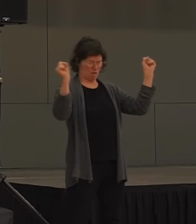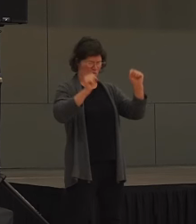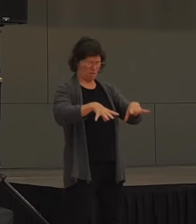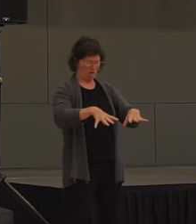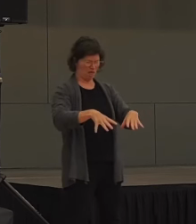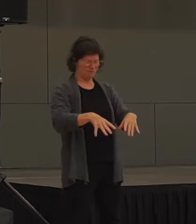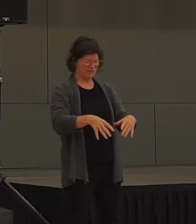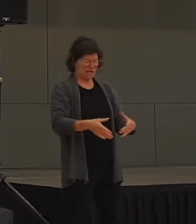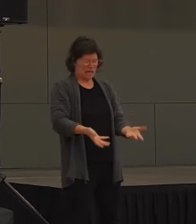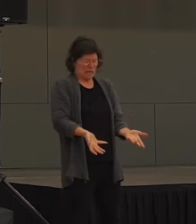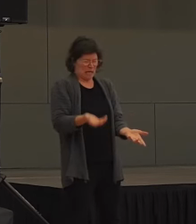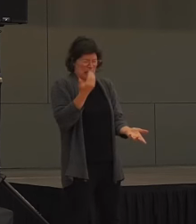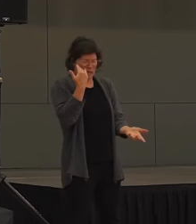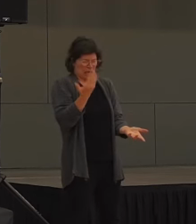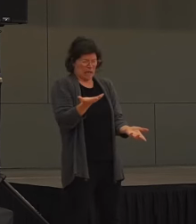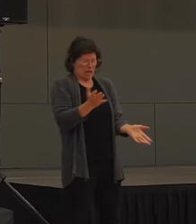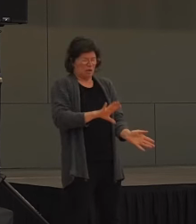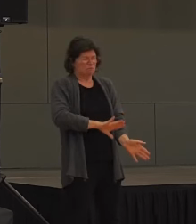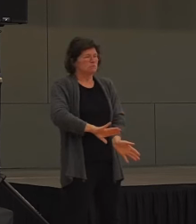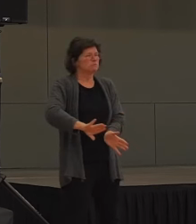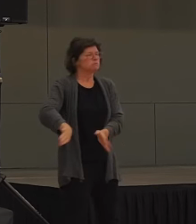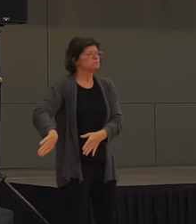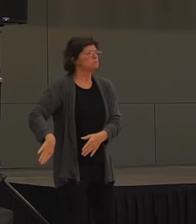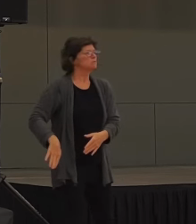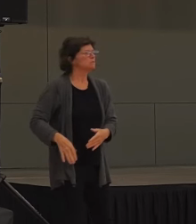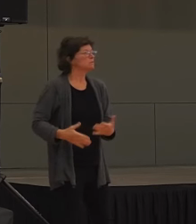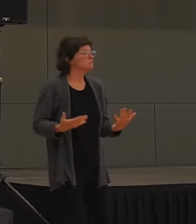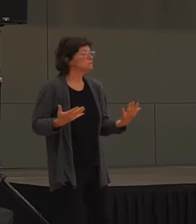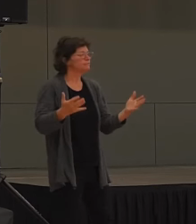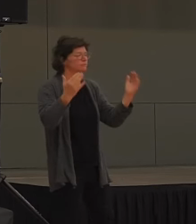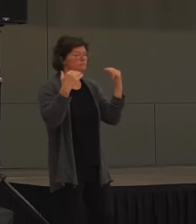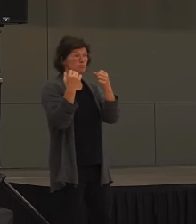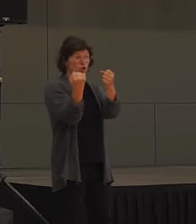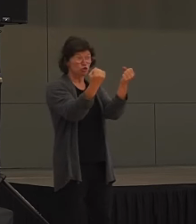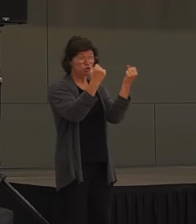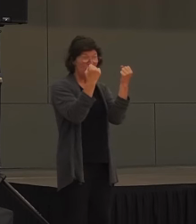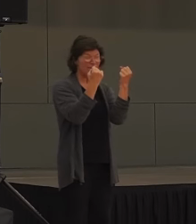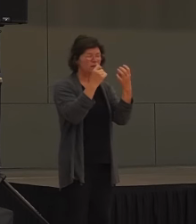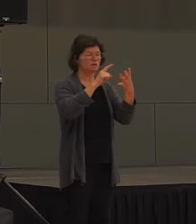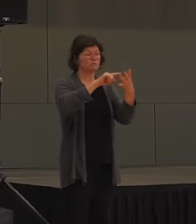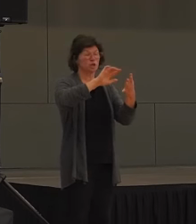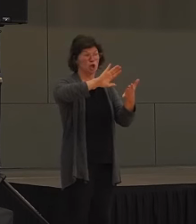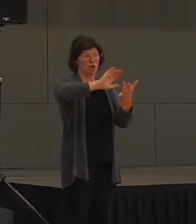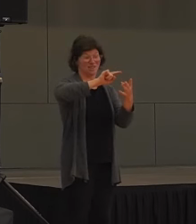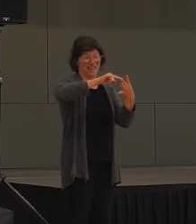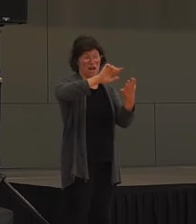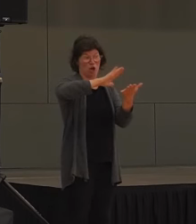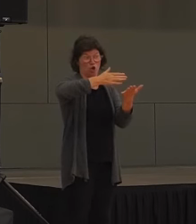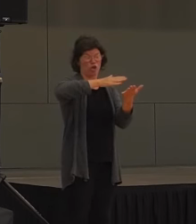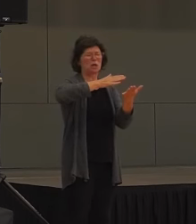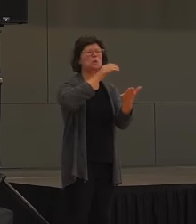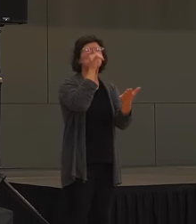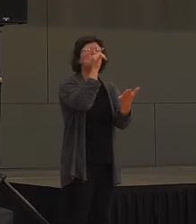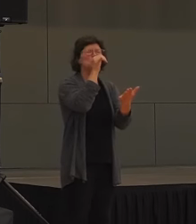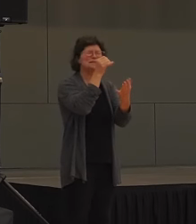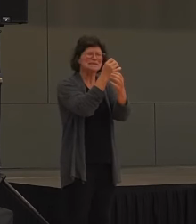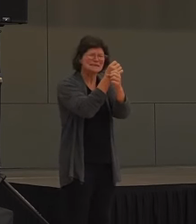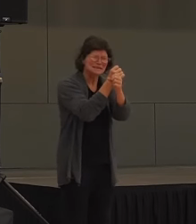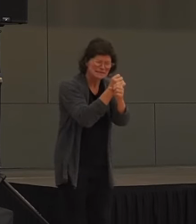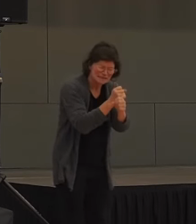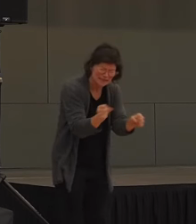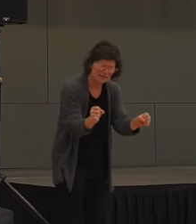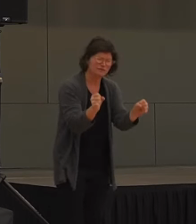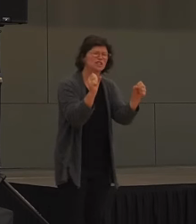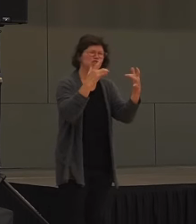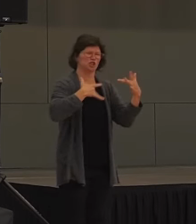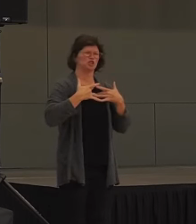not take them when they're supposed to. And of course, driving and cooking, huge safety areas. Now, if